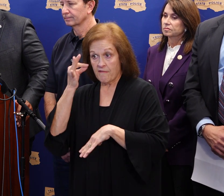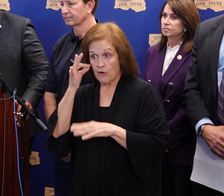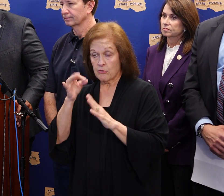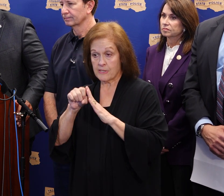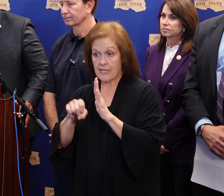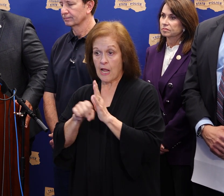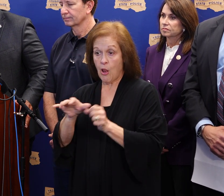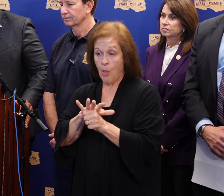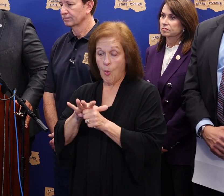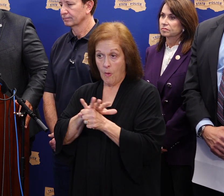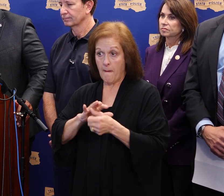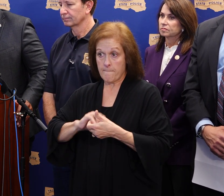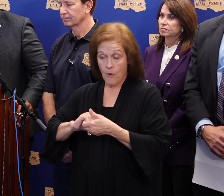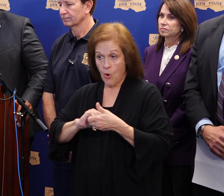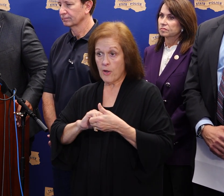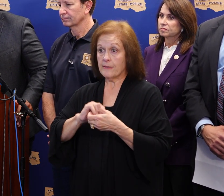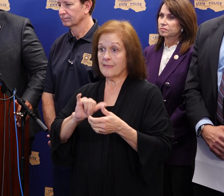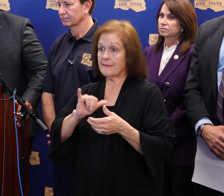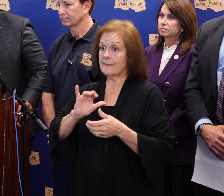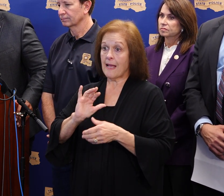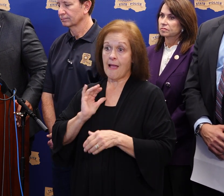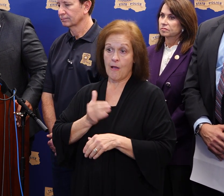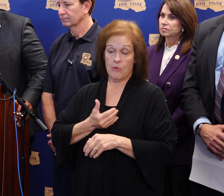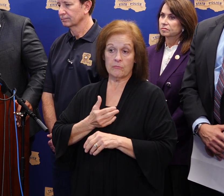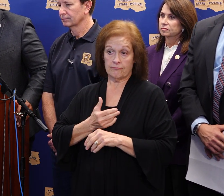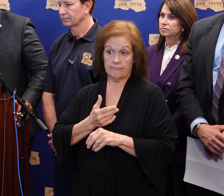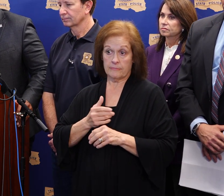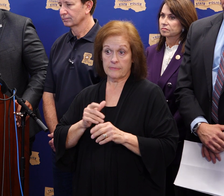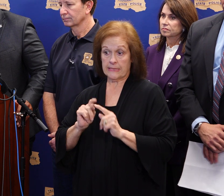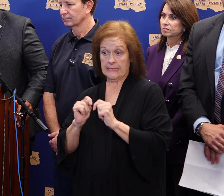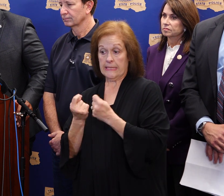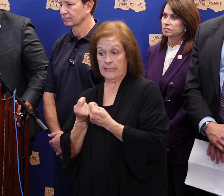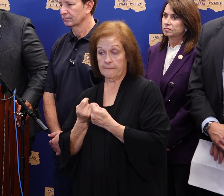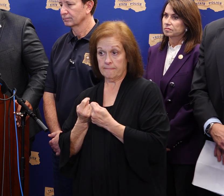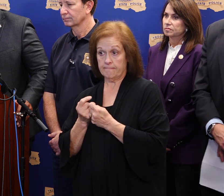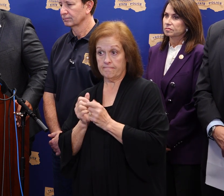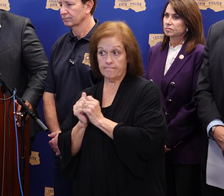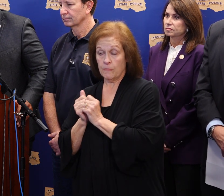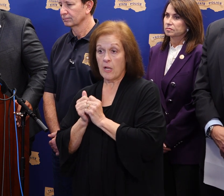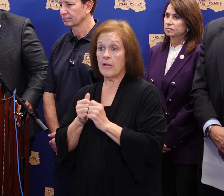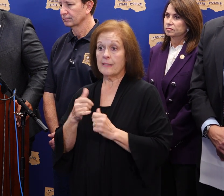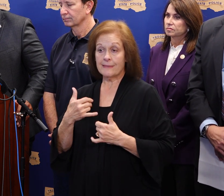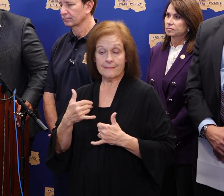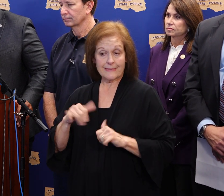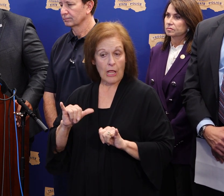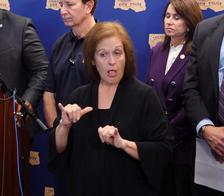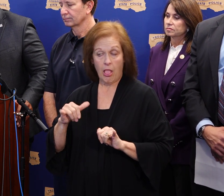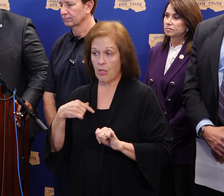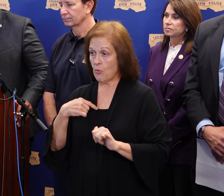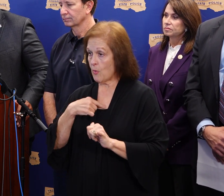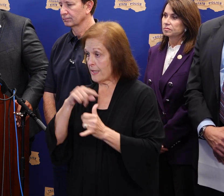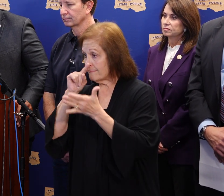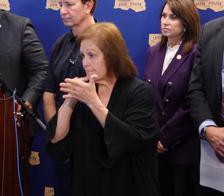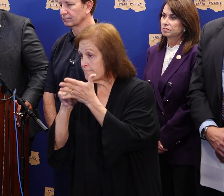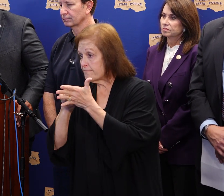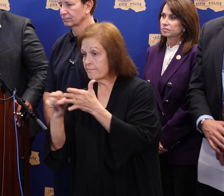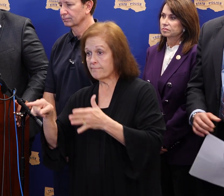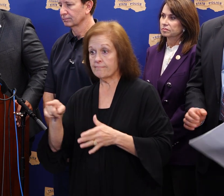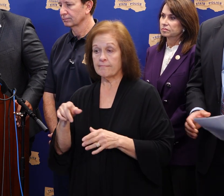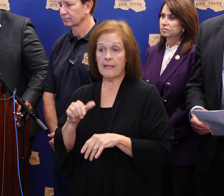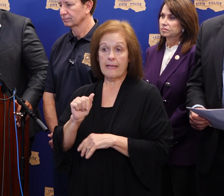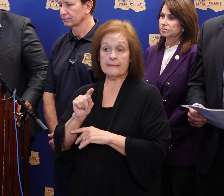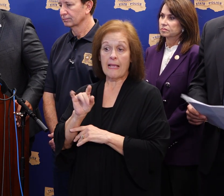local partners have been our national response team. We spoke about the scene that's still being processed now. The national response team of